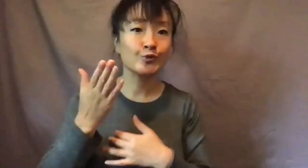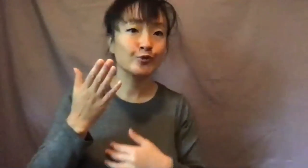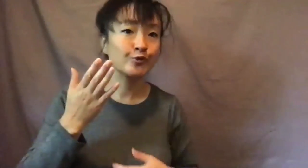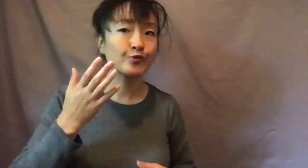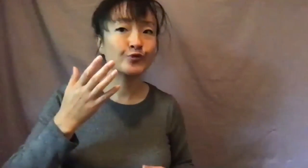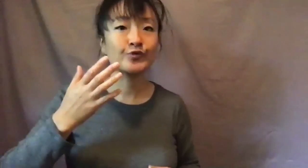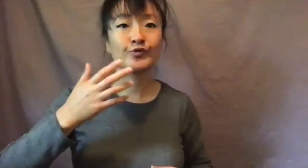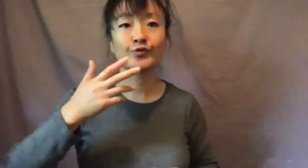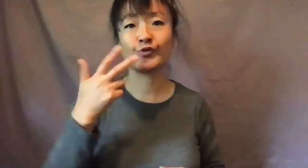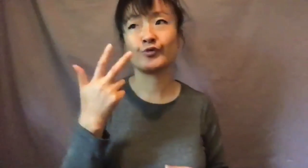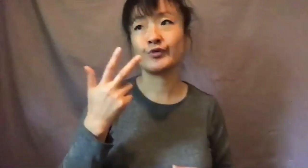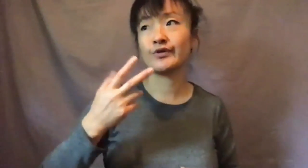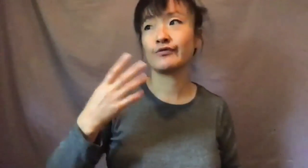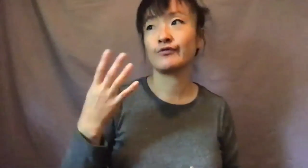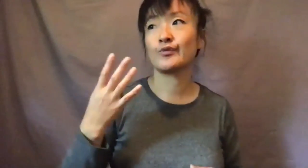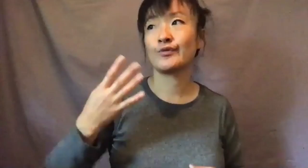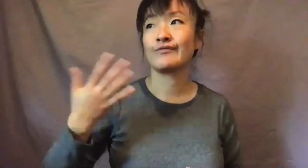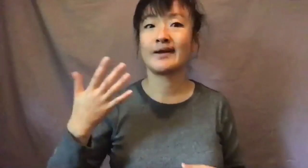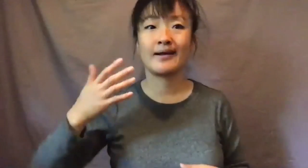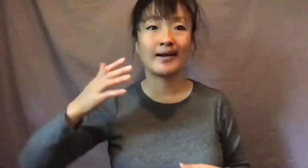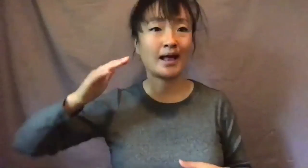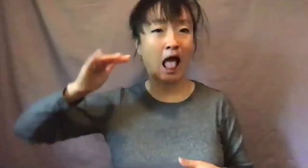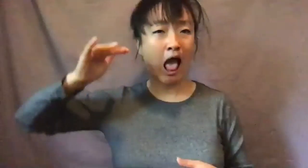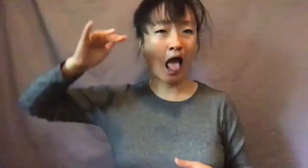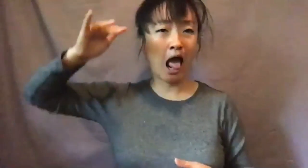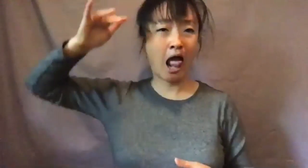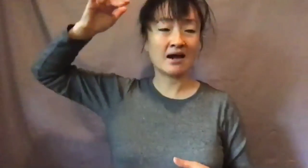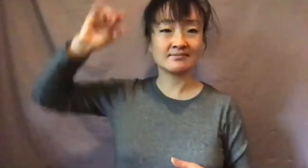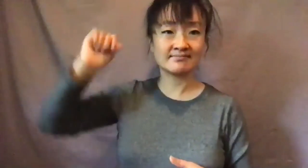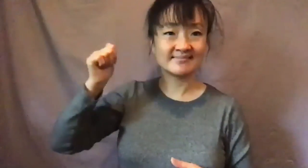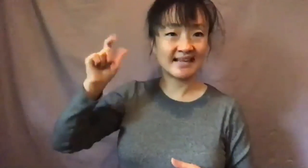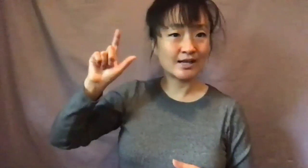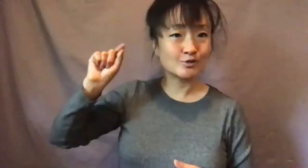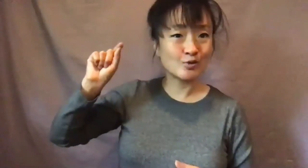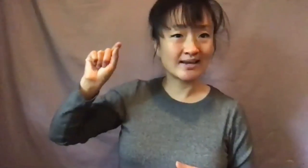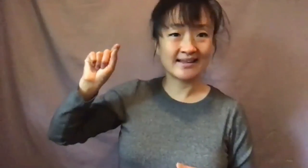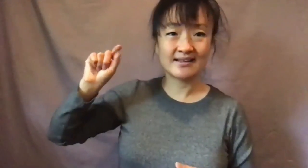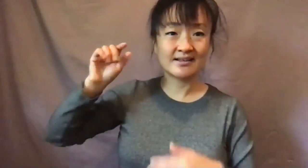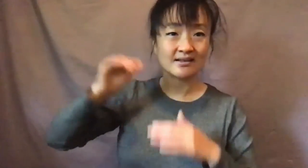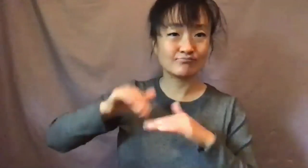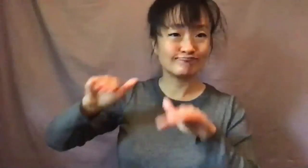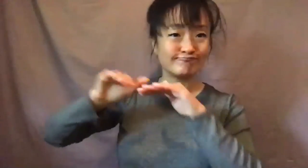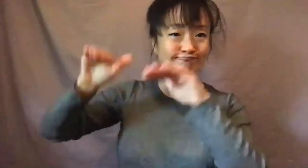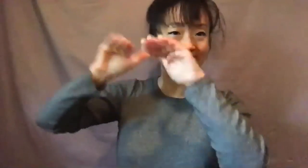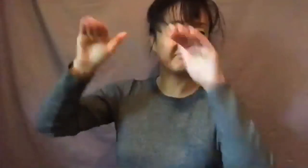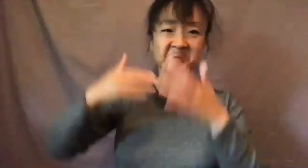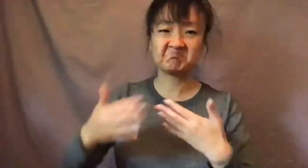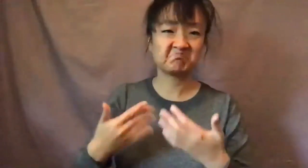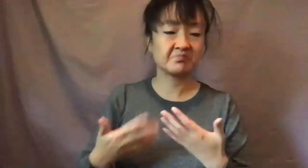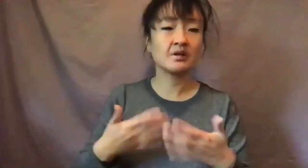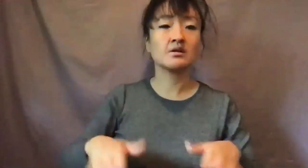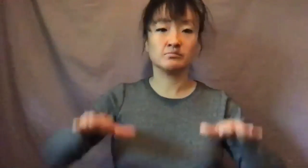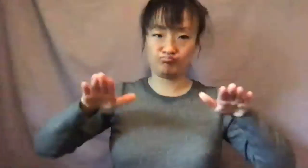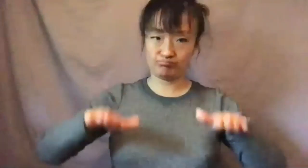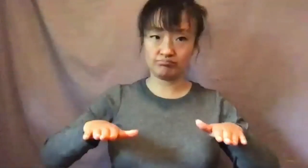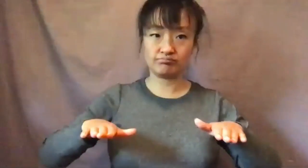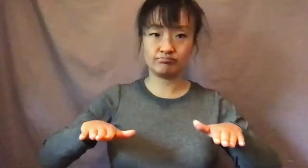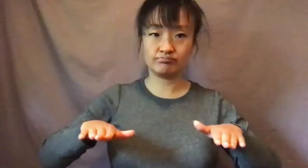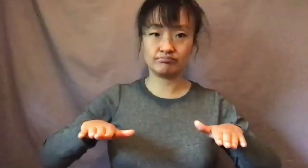25 stories of wherever you're sitting. You want these your feet, 2 feet flat on the ground, and this